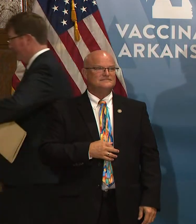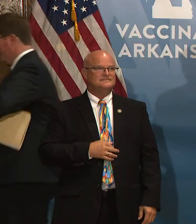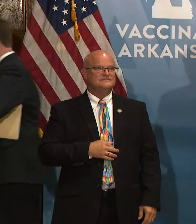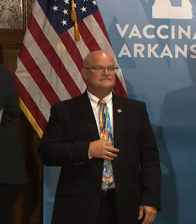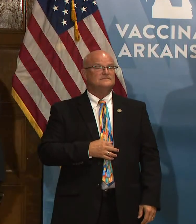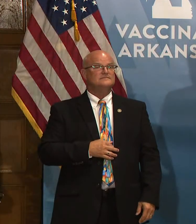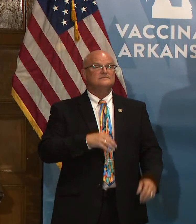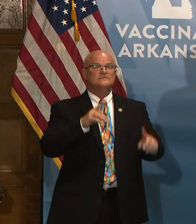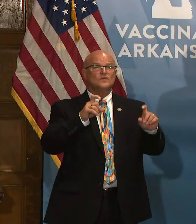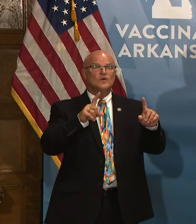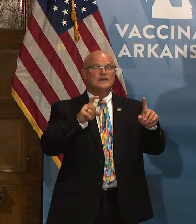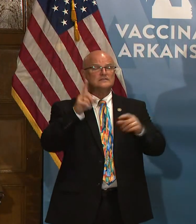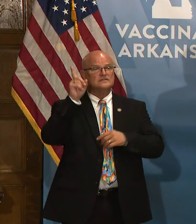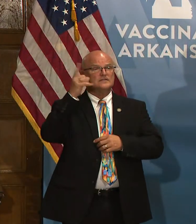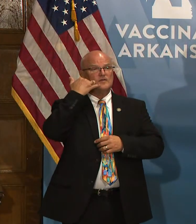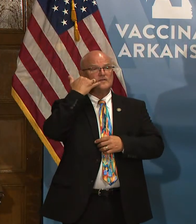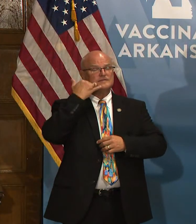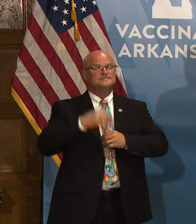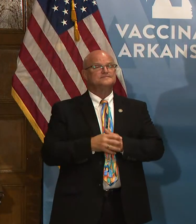Is there any question remotely?